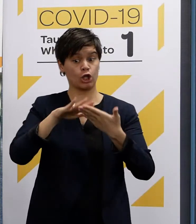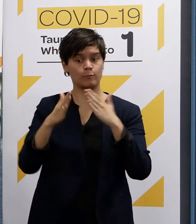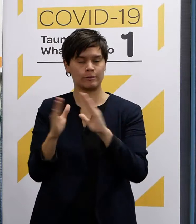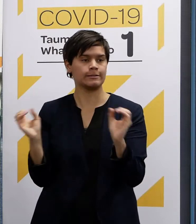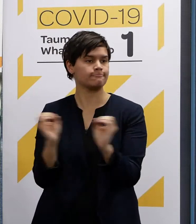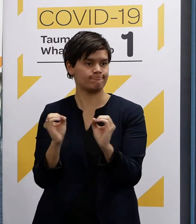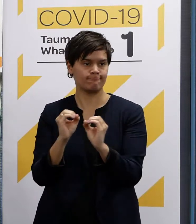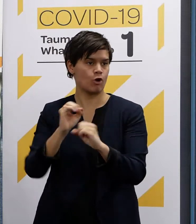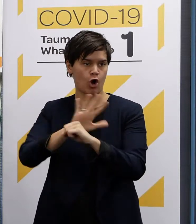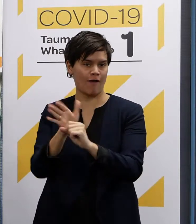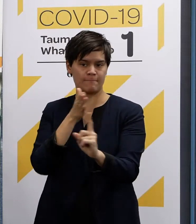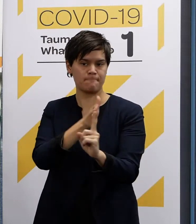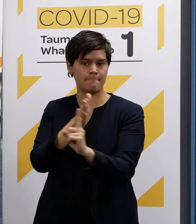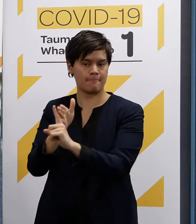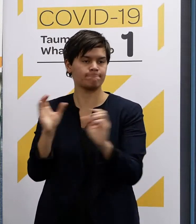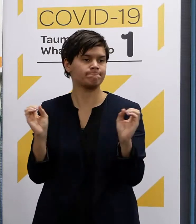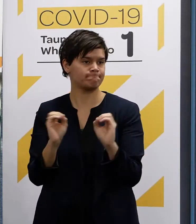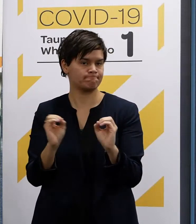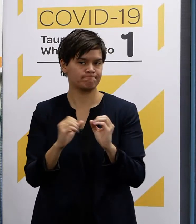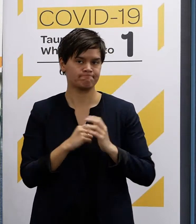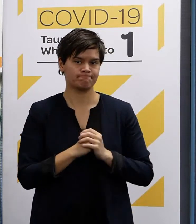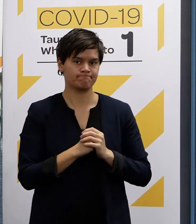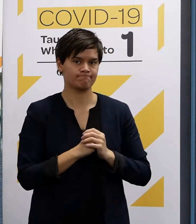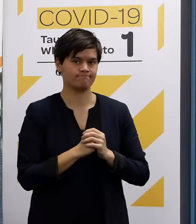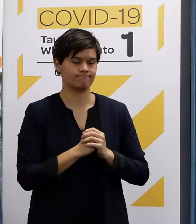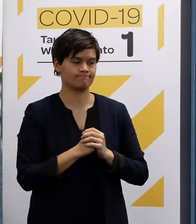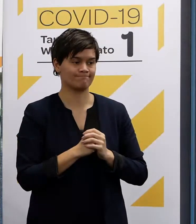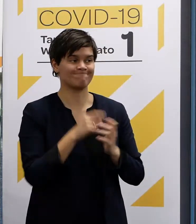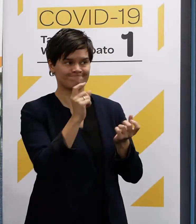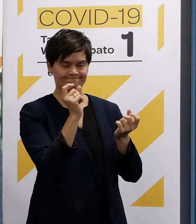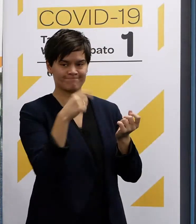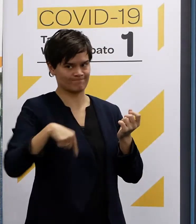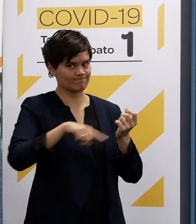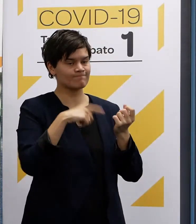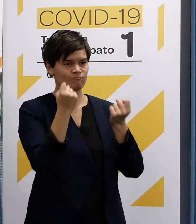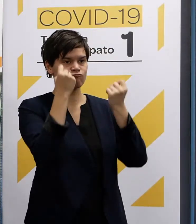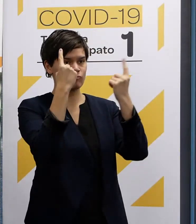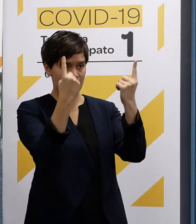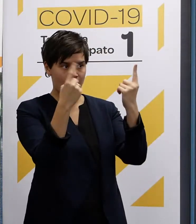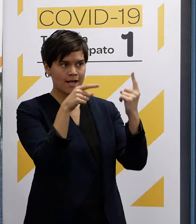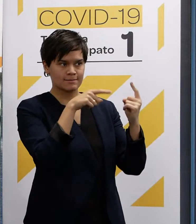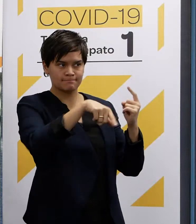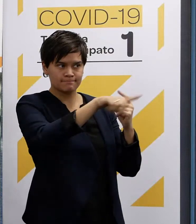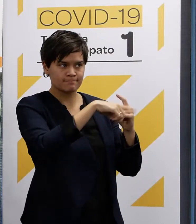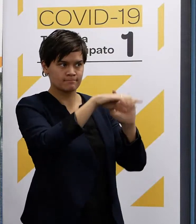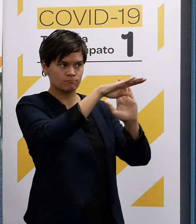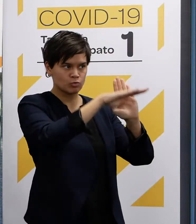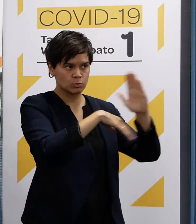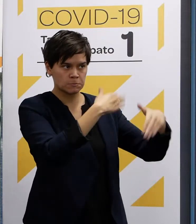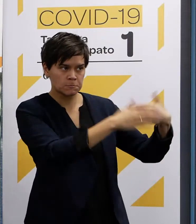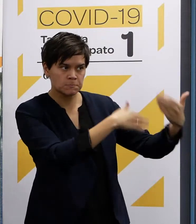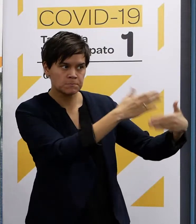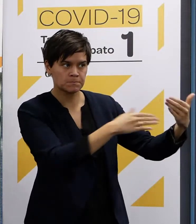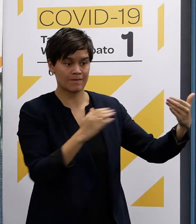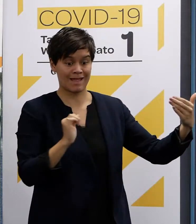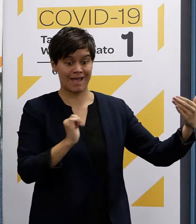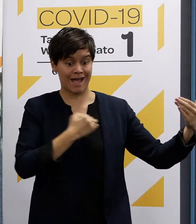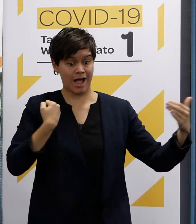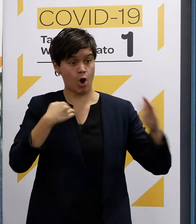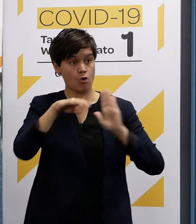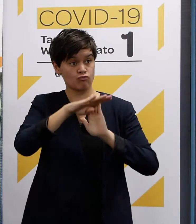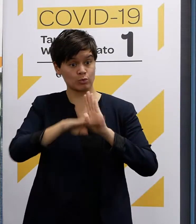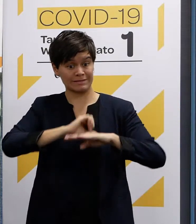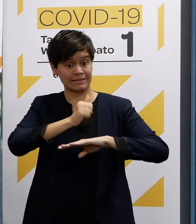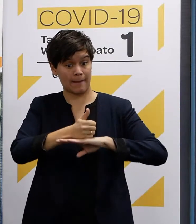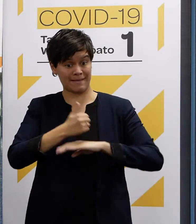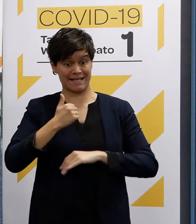draw all of our attention to a gap that was there in the system between what we expected was happening, the policy intent, and what was happening